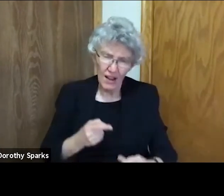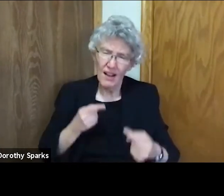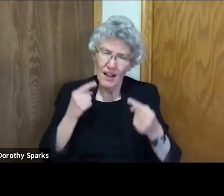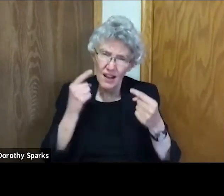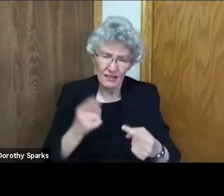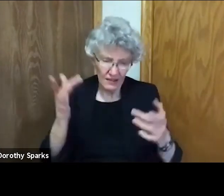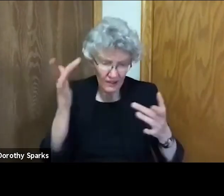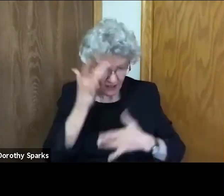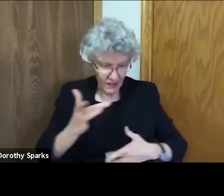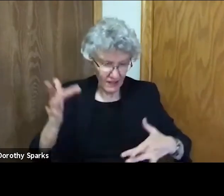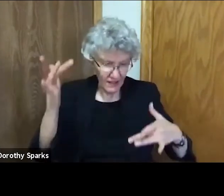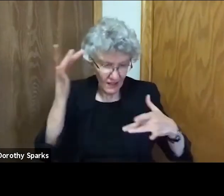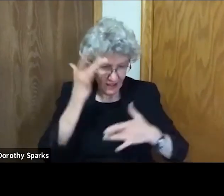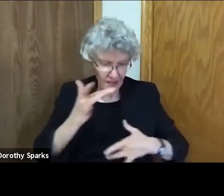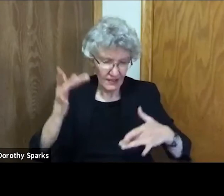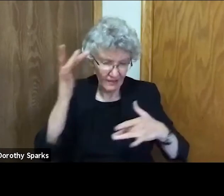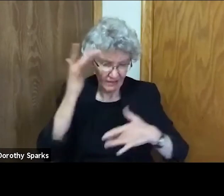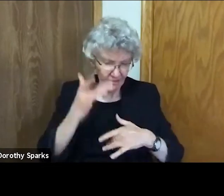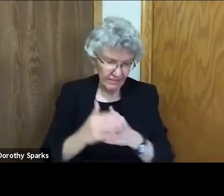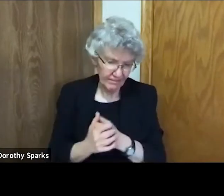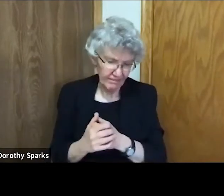For people fighting disease.